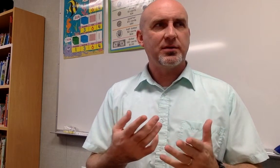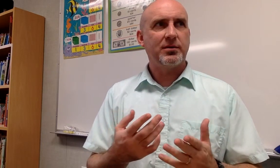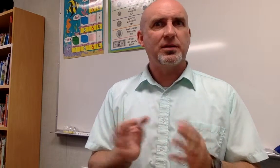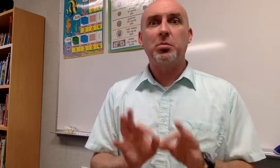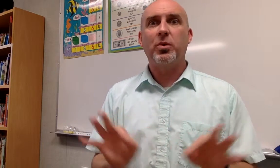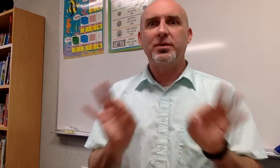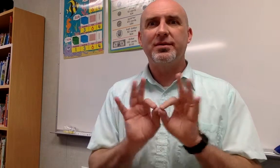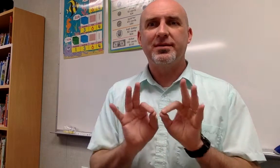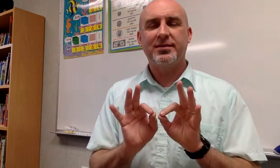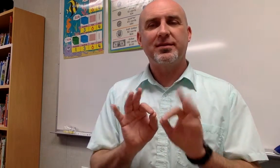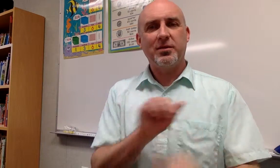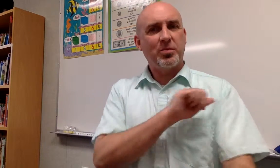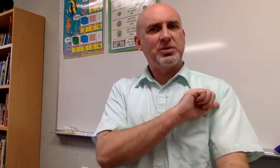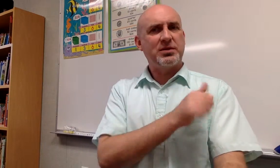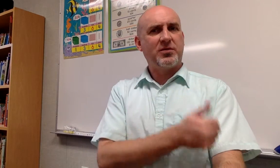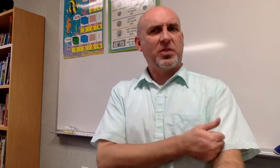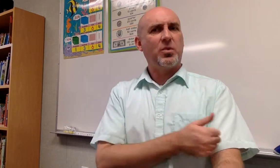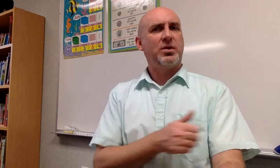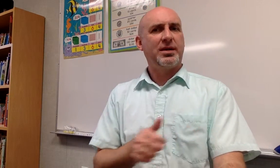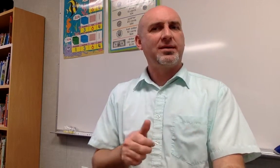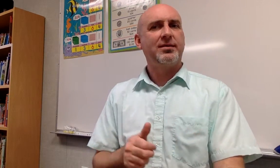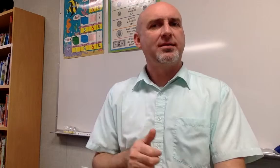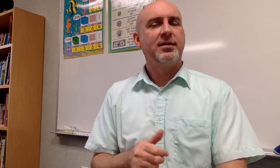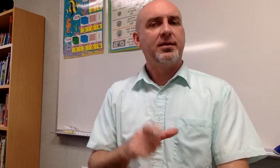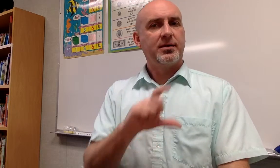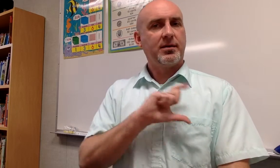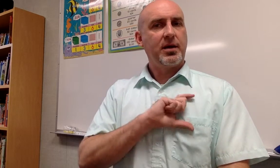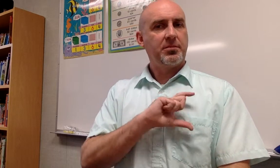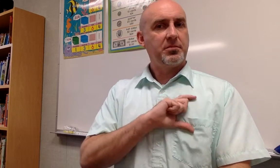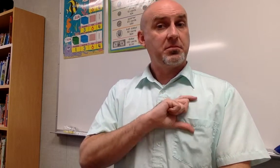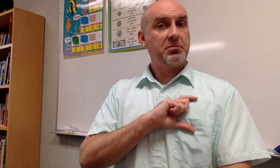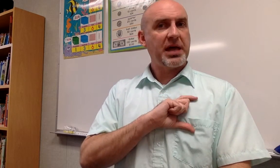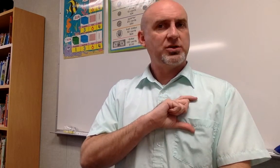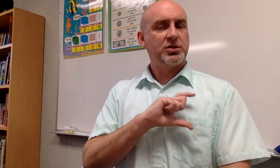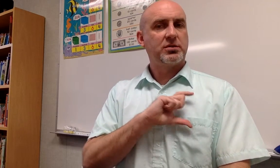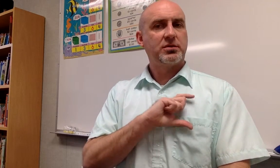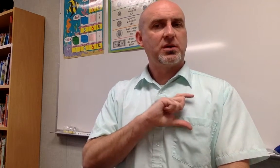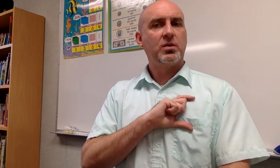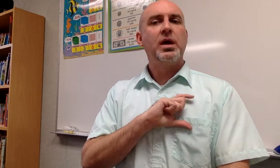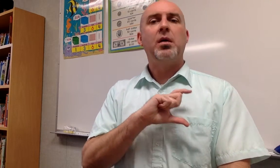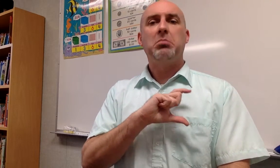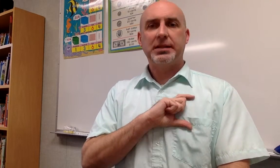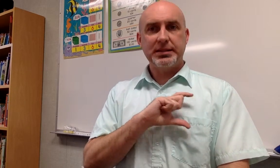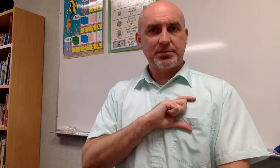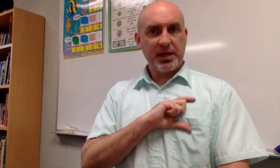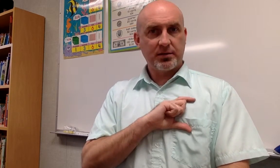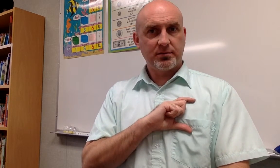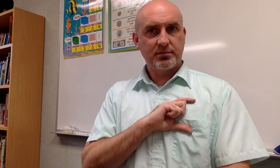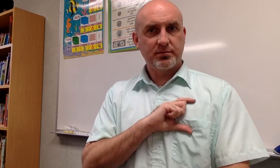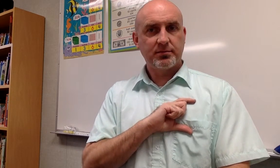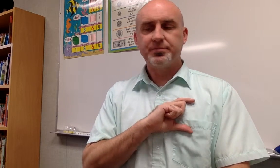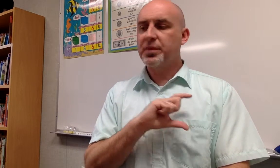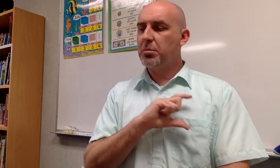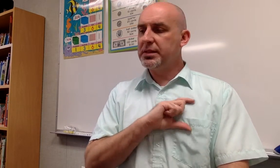they're important and they're a person of authority badge. So policeman,